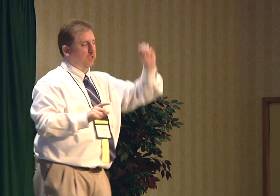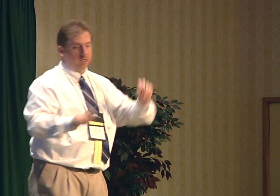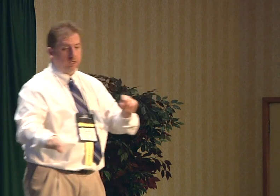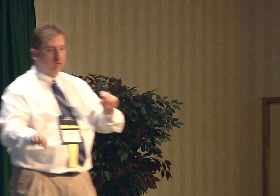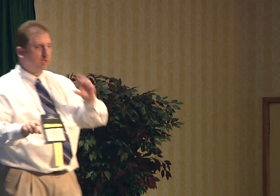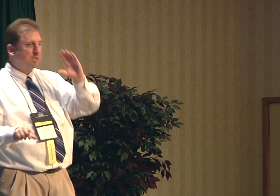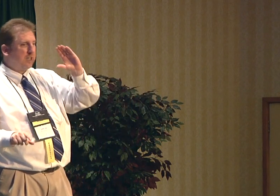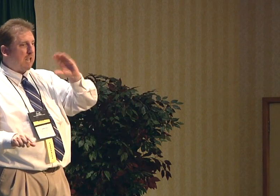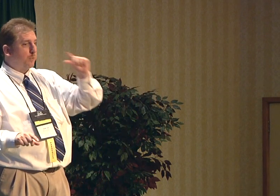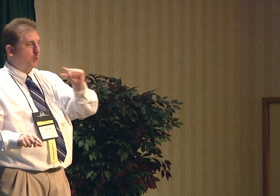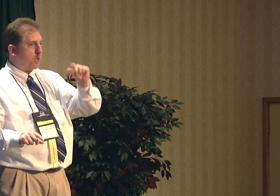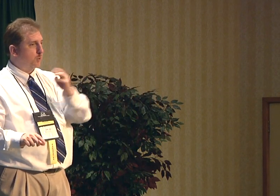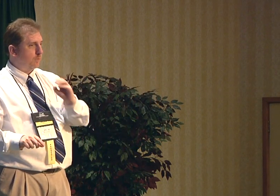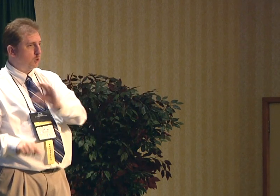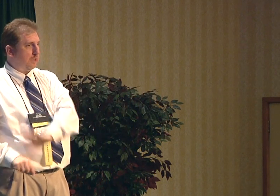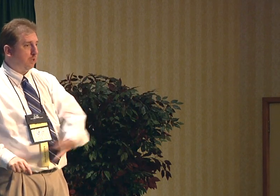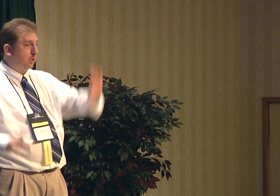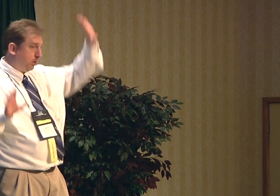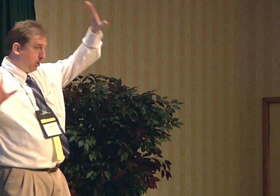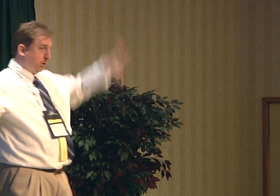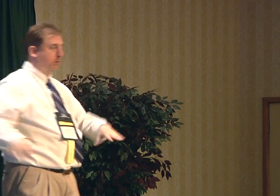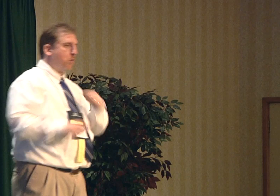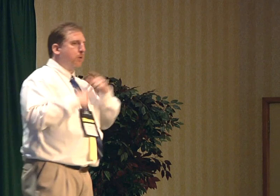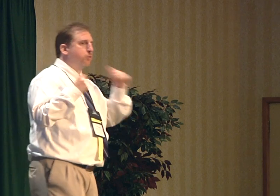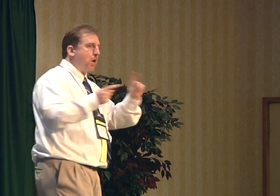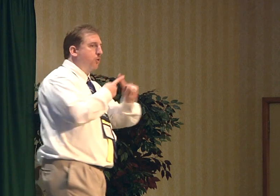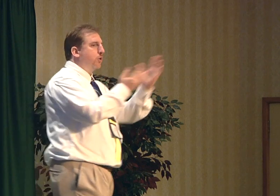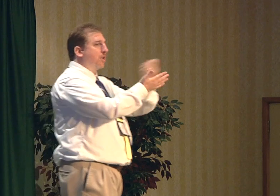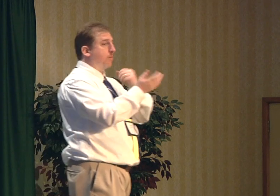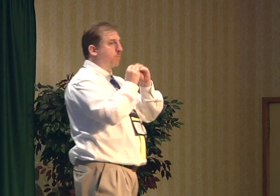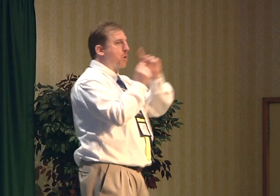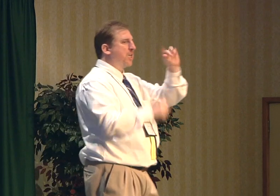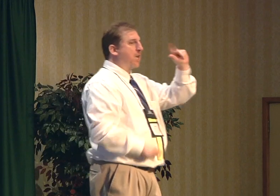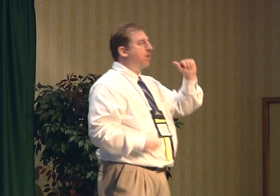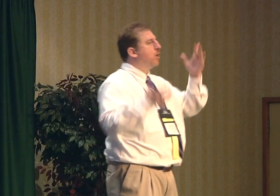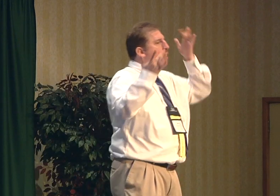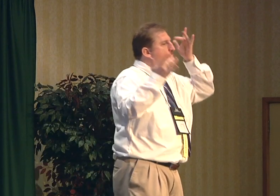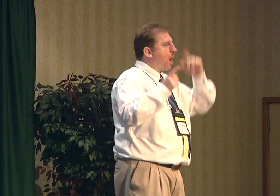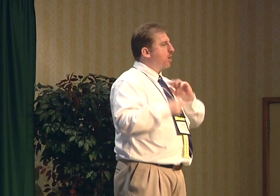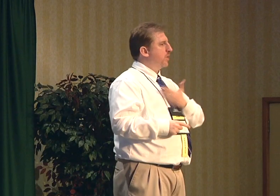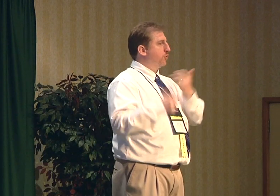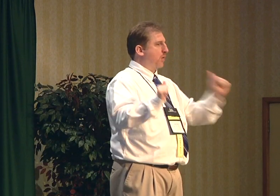City, Columbia, Missouri, Cape Girardeau, Missouri. So we're trying to collect more